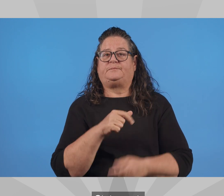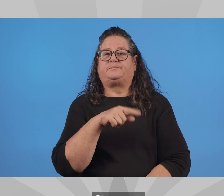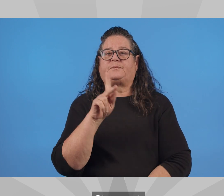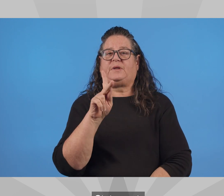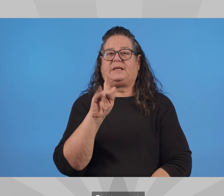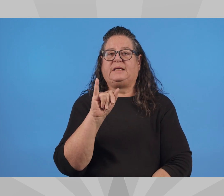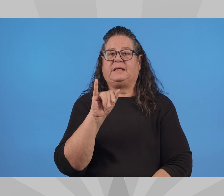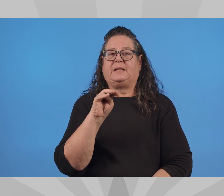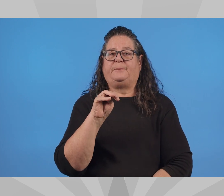Statement: